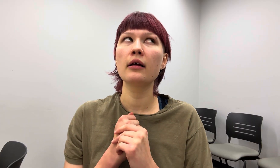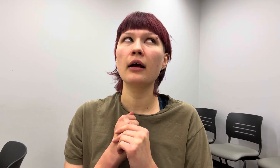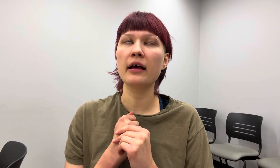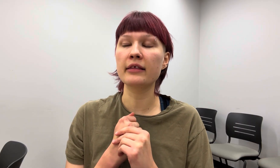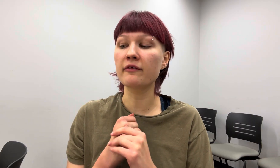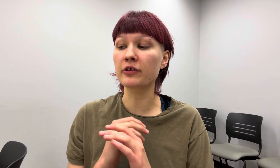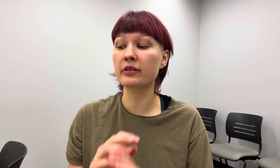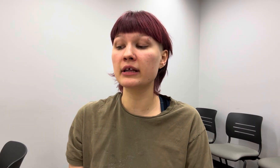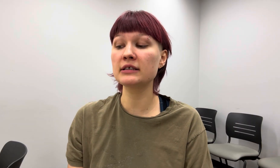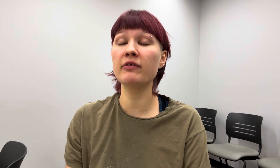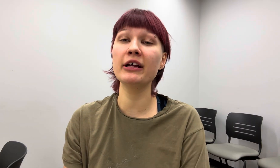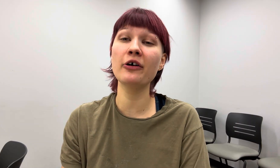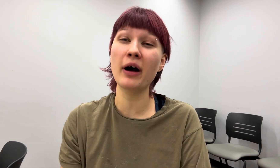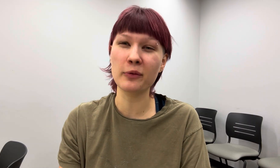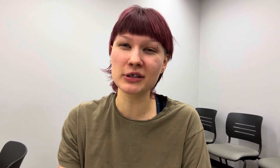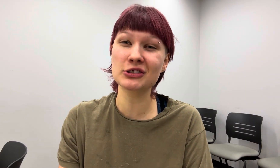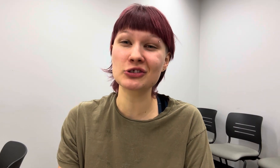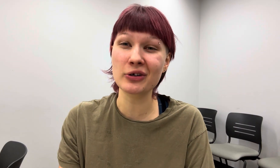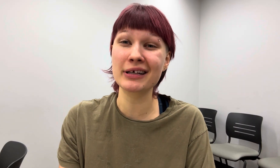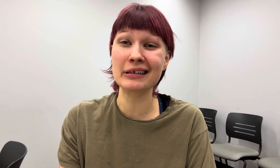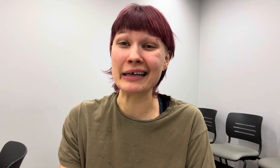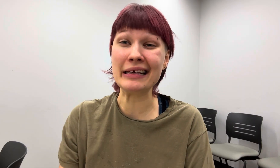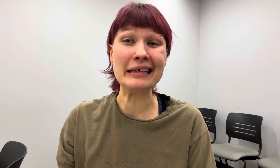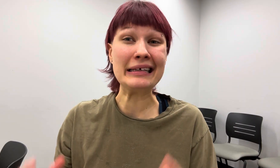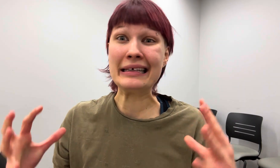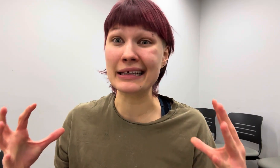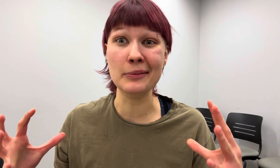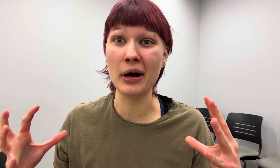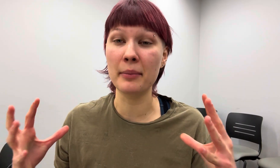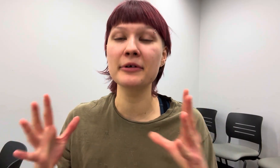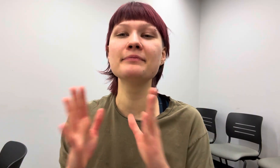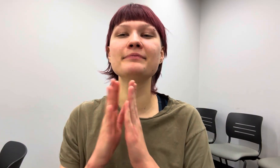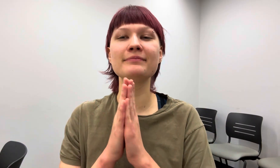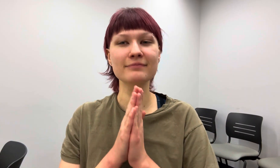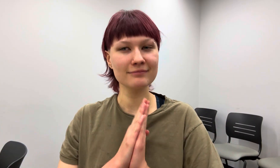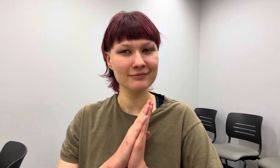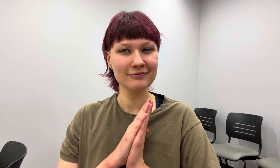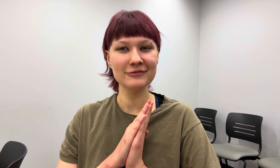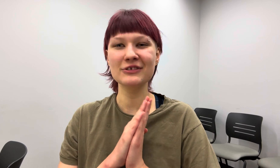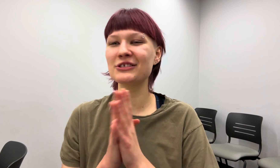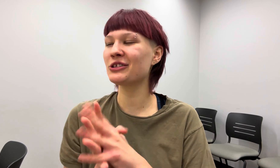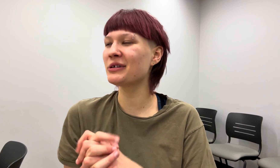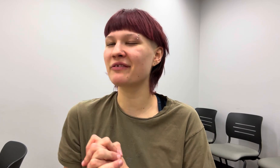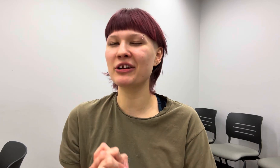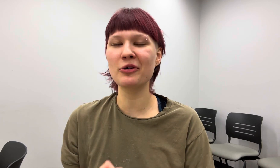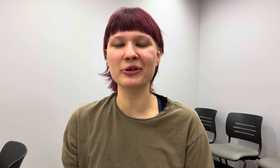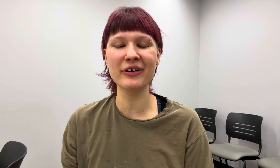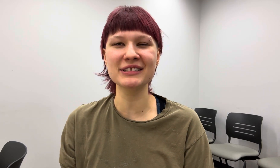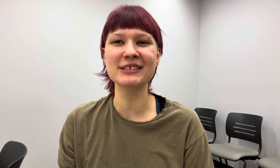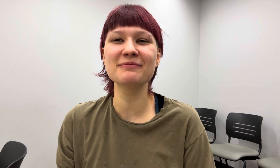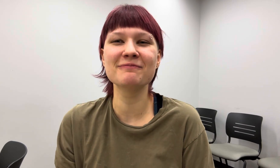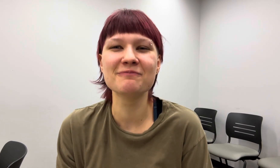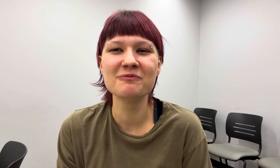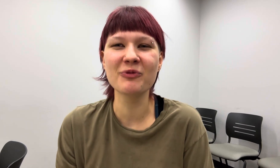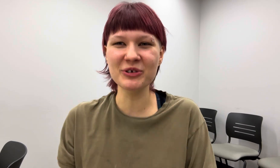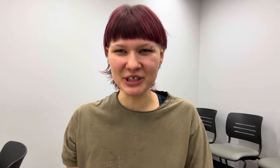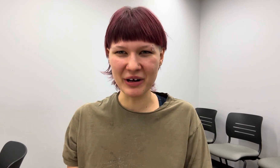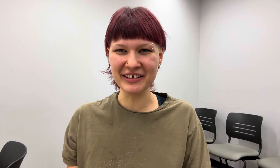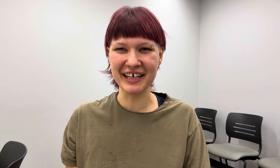I think for this video, I was just trying to keep up. So as the video progresses, we'll see what else I need to